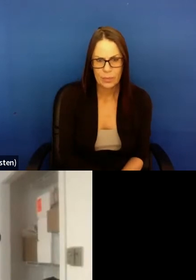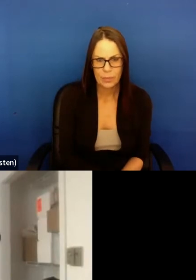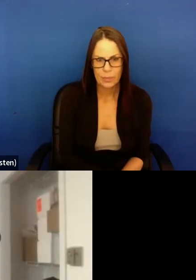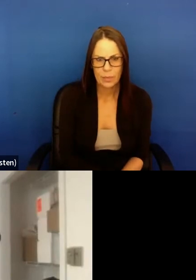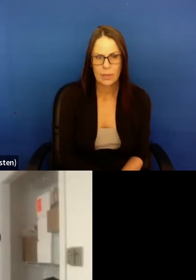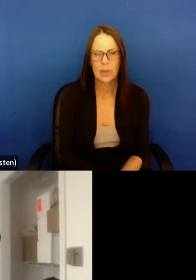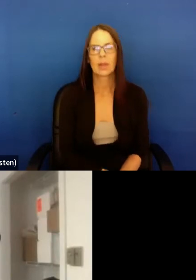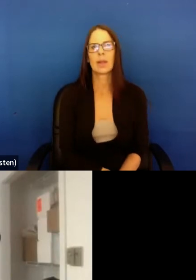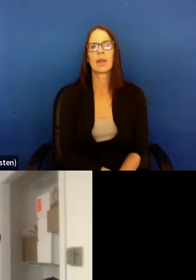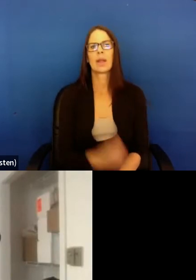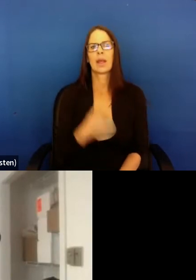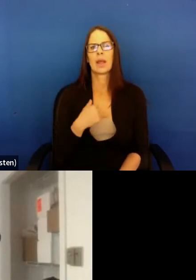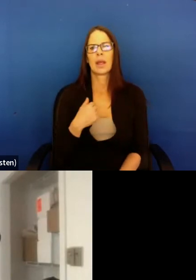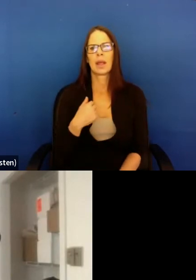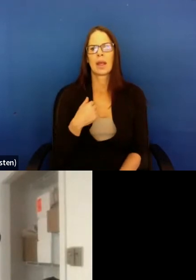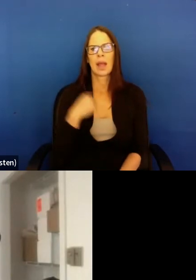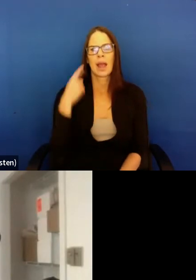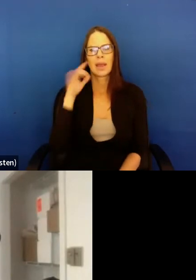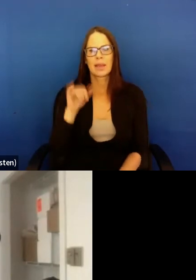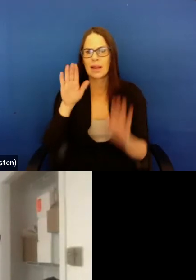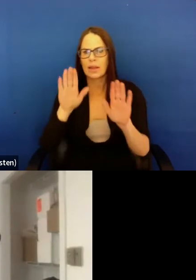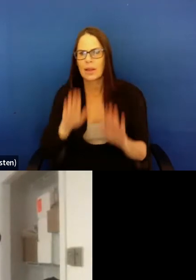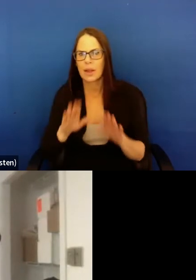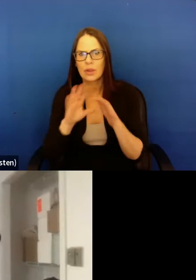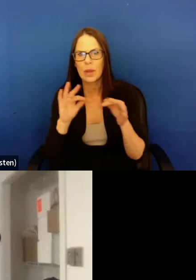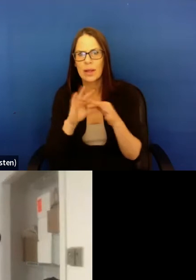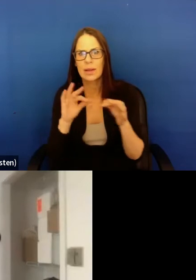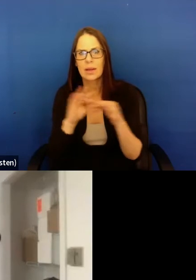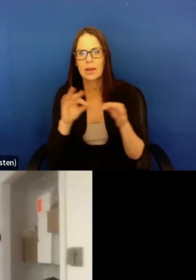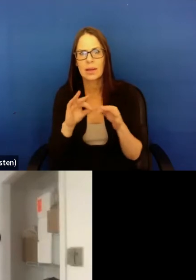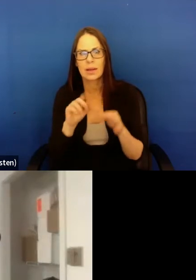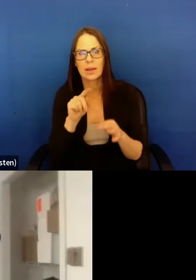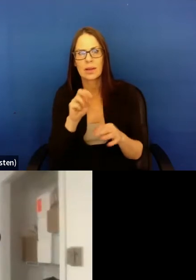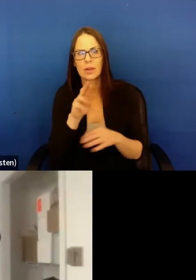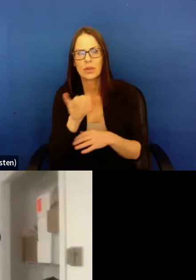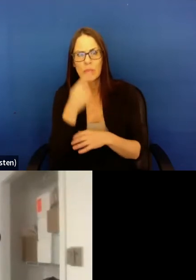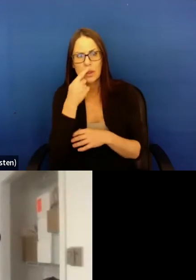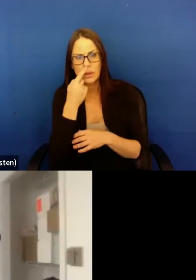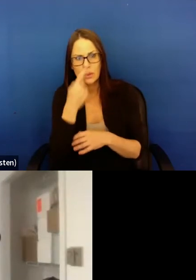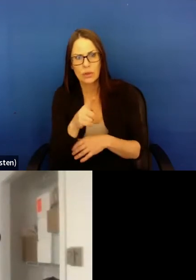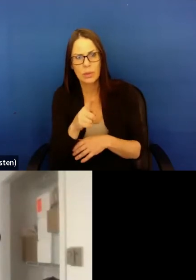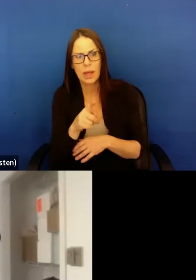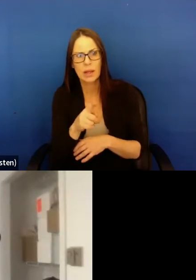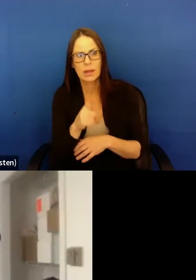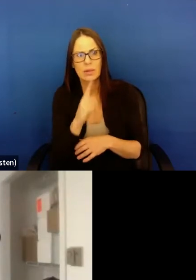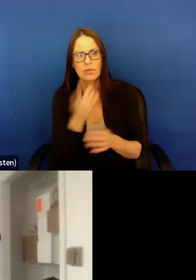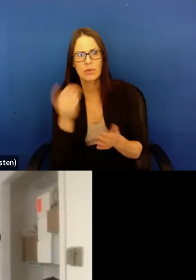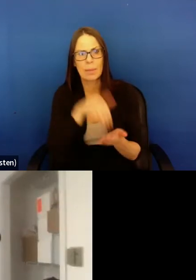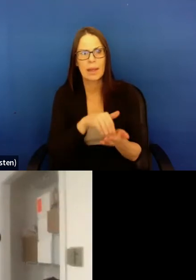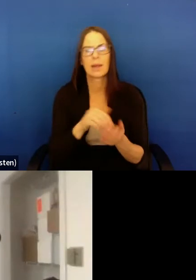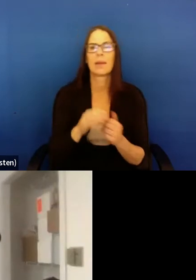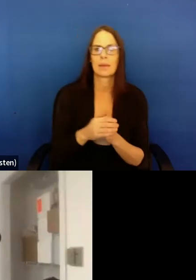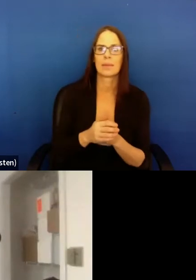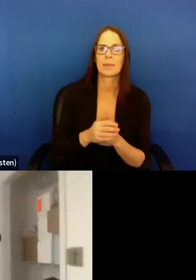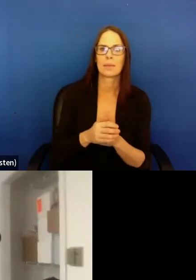I think it's a great comment. And the answer is yes, we do work Troy, with these could other. you repeat the question? We online couldn't hear it. Yes,